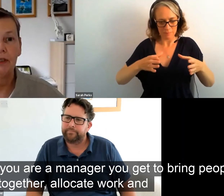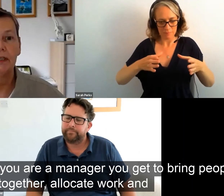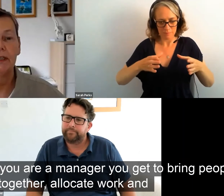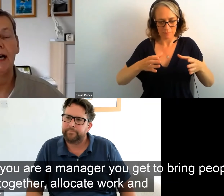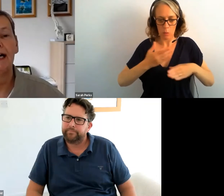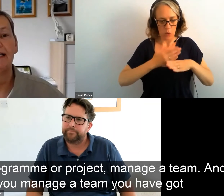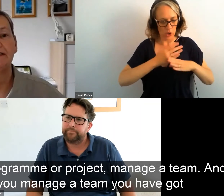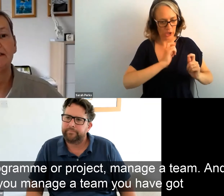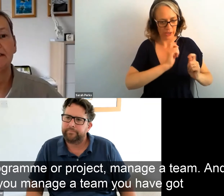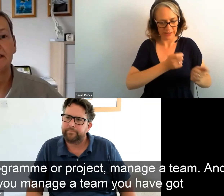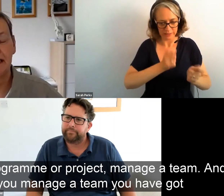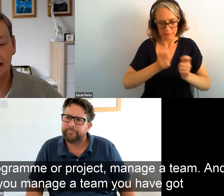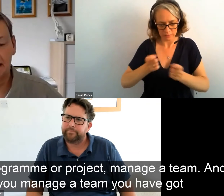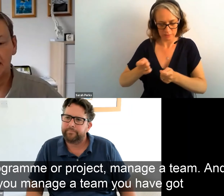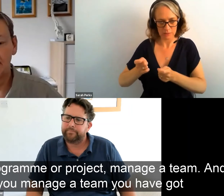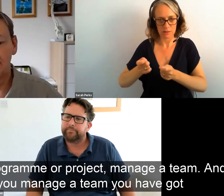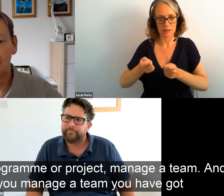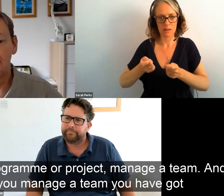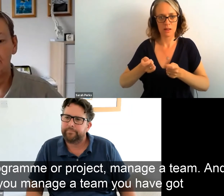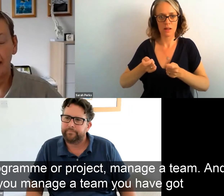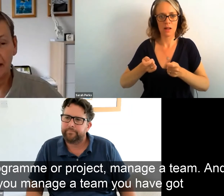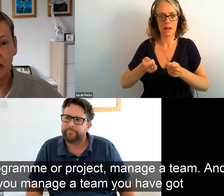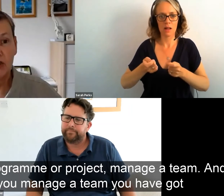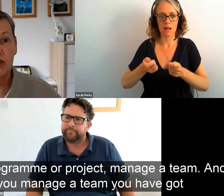allocate work, and